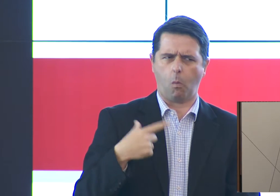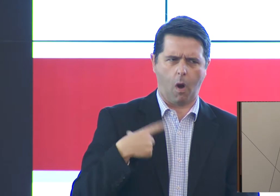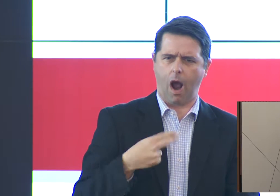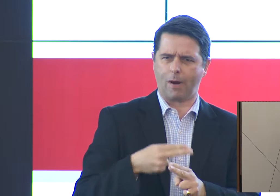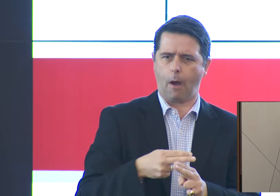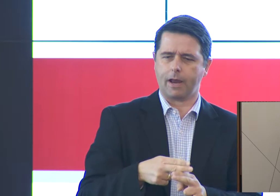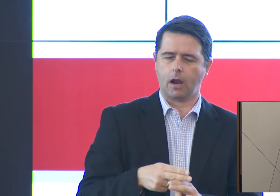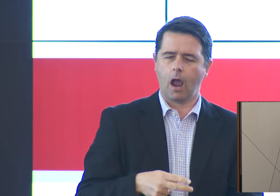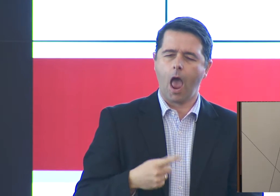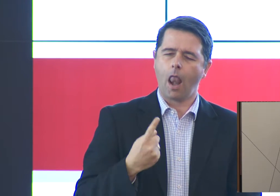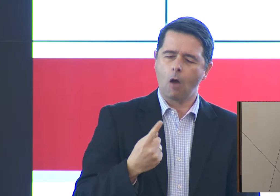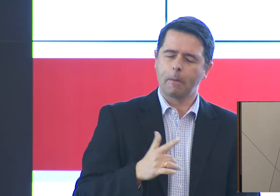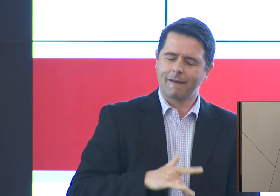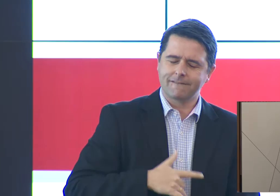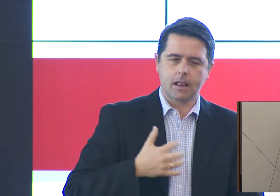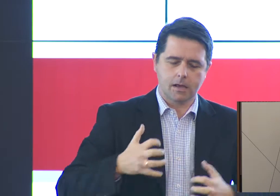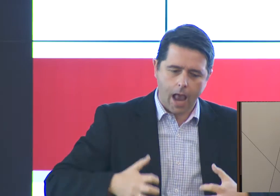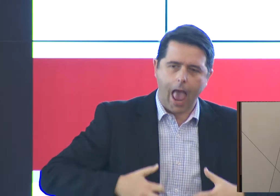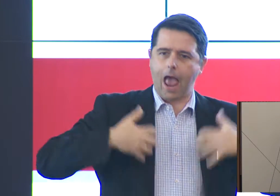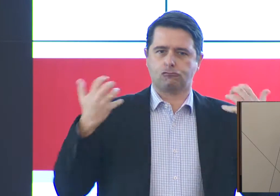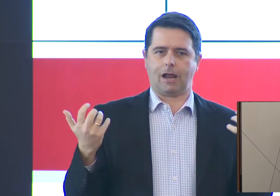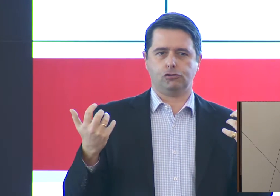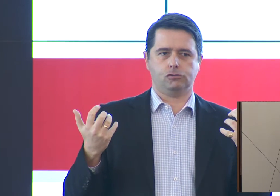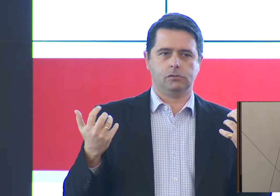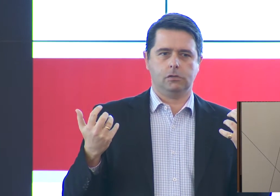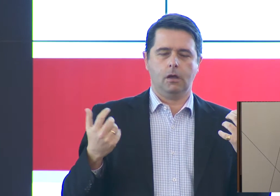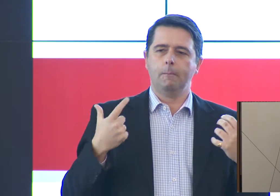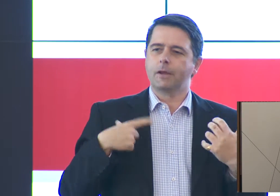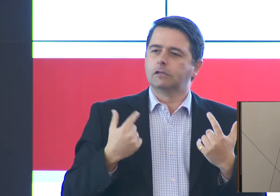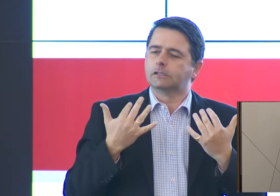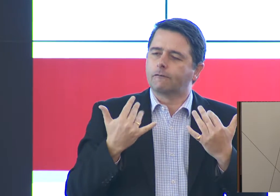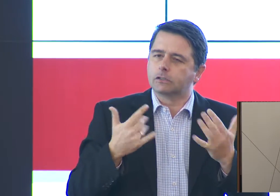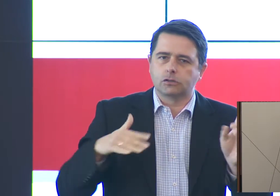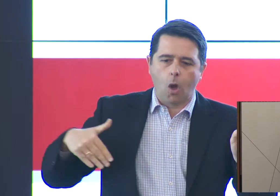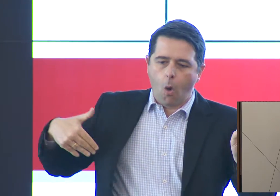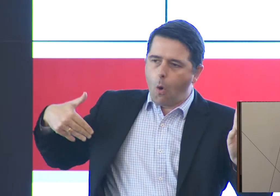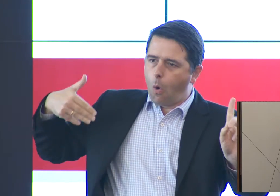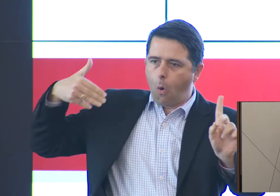Gillard, trying to rush this through? And some people felt